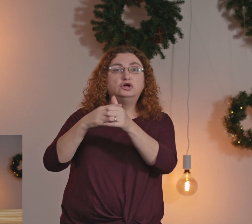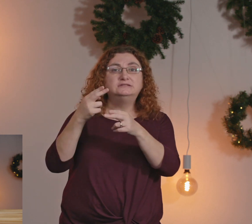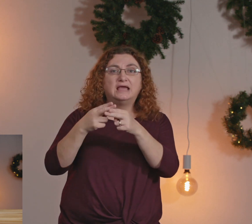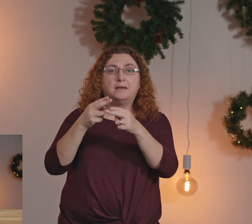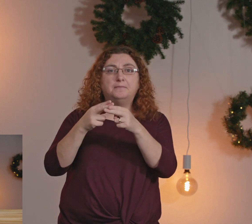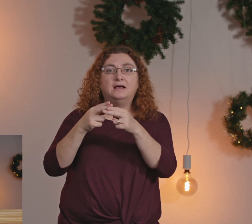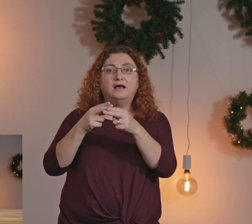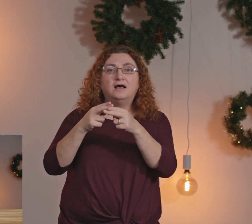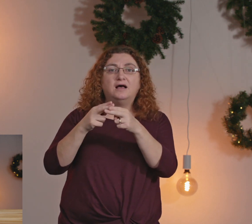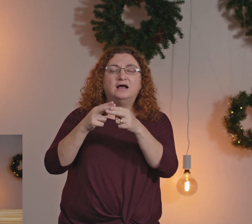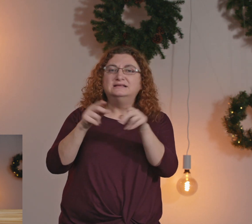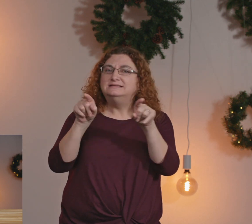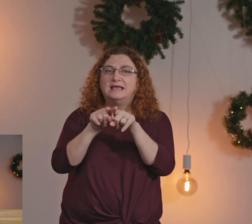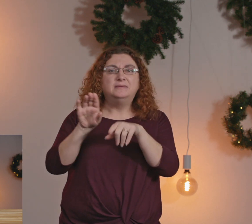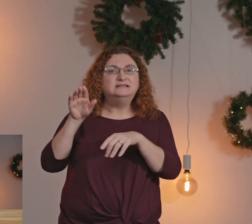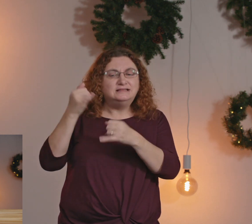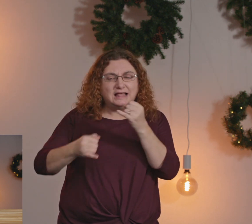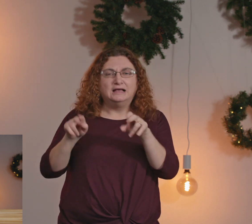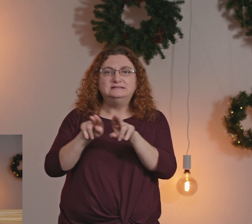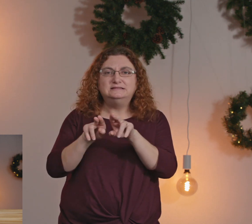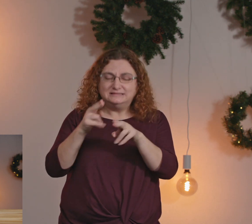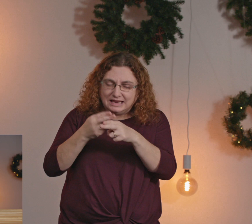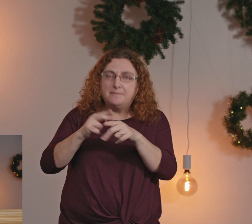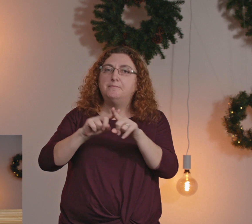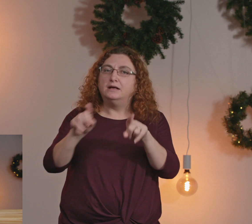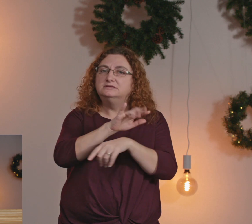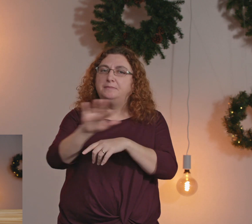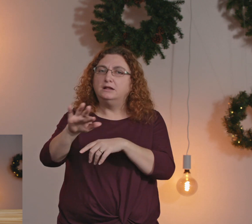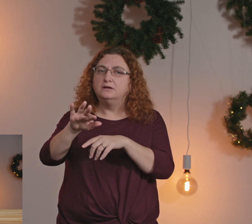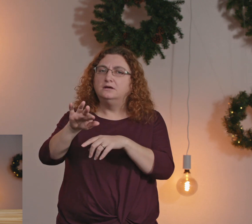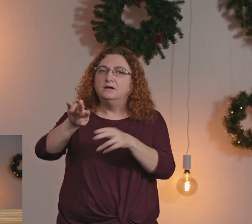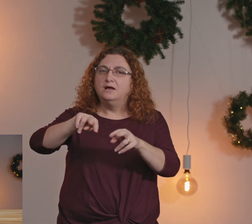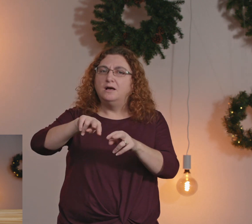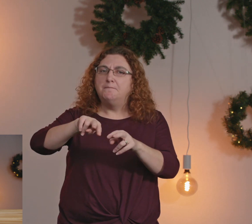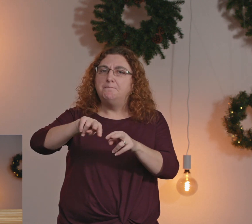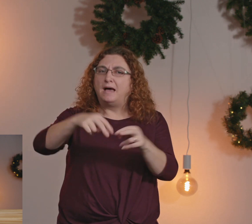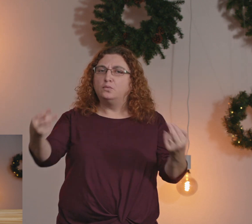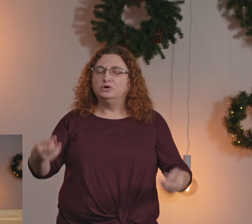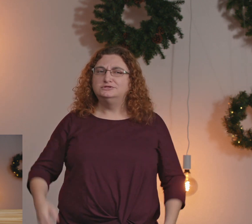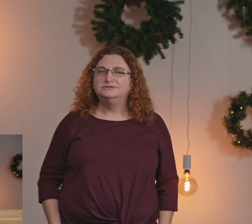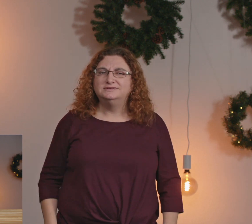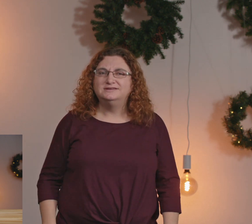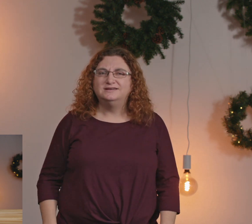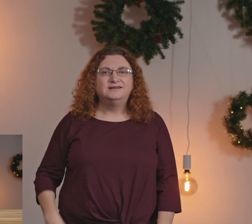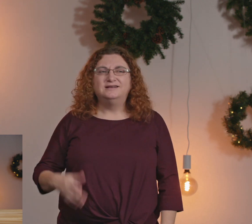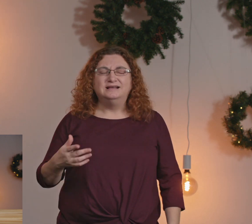nobody around when my parents named me who would have just objected at a point and said, what are you